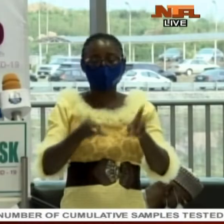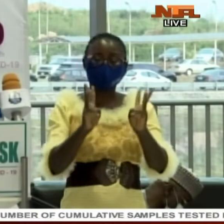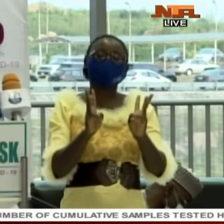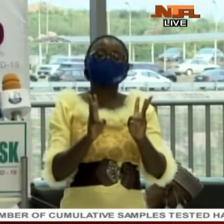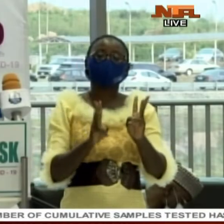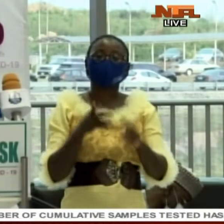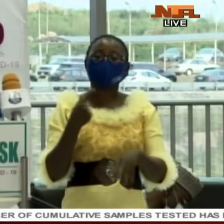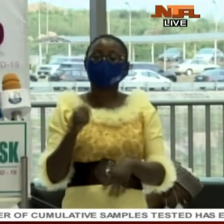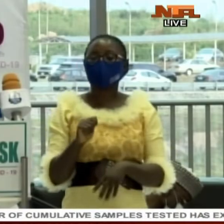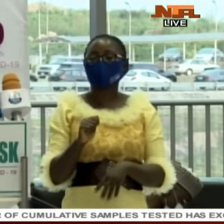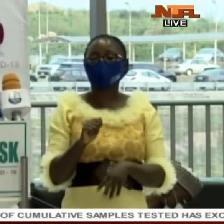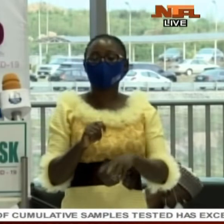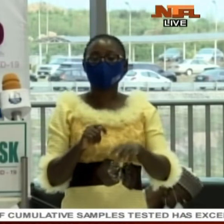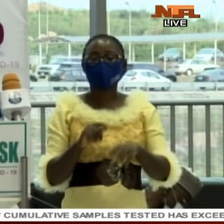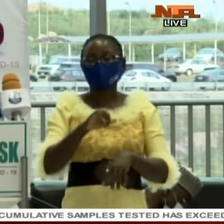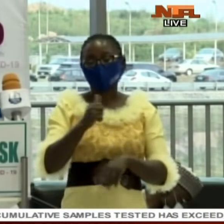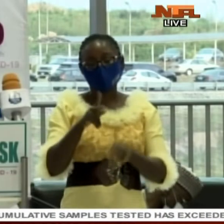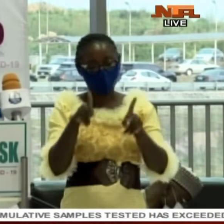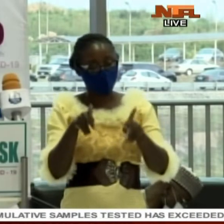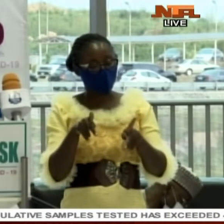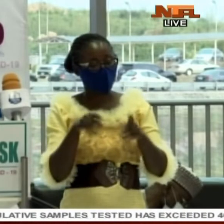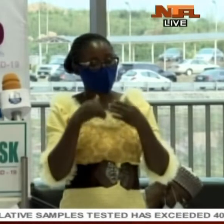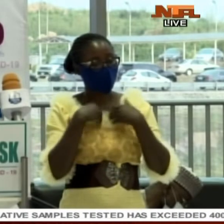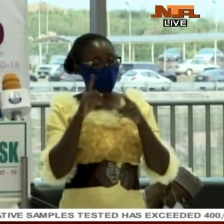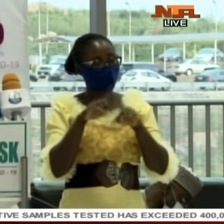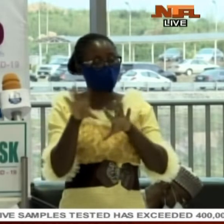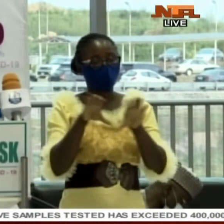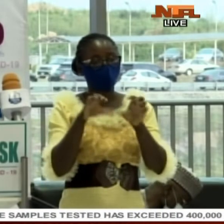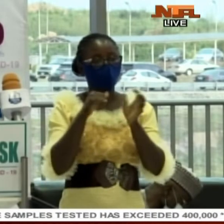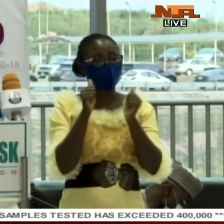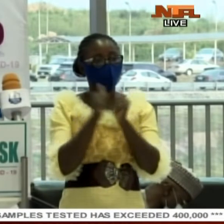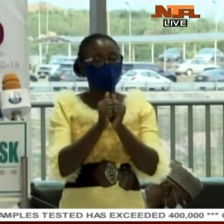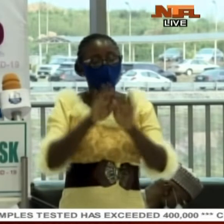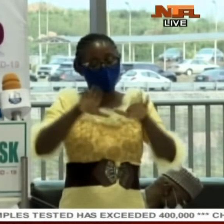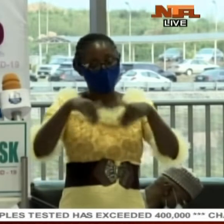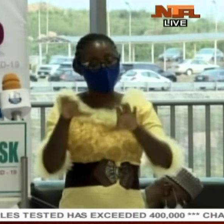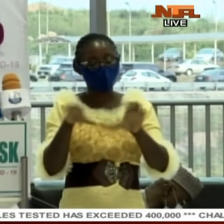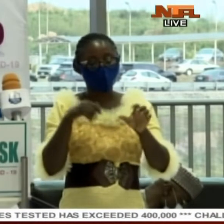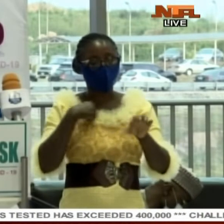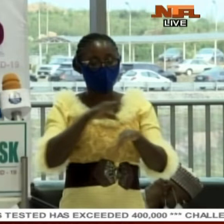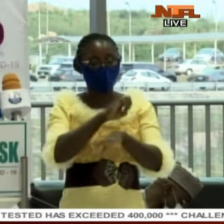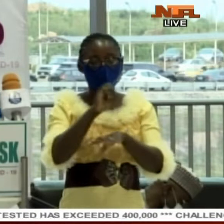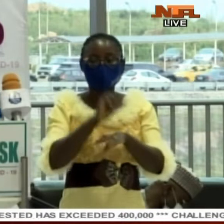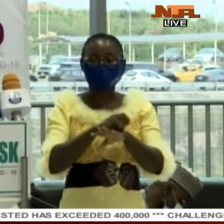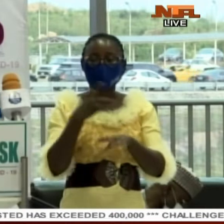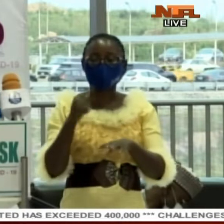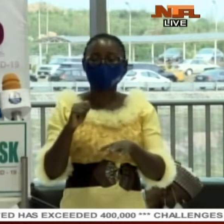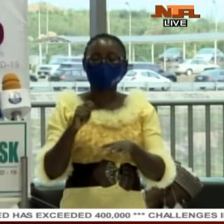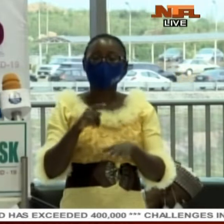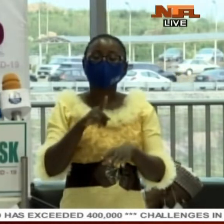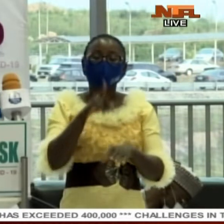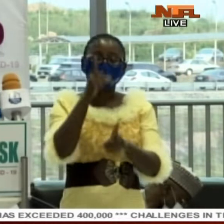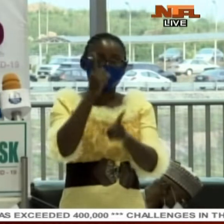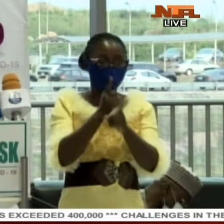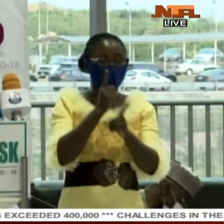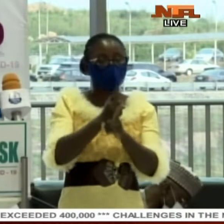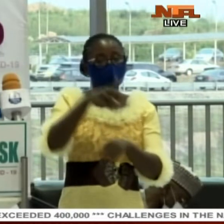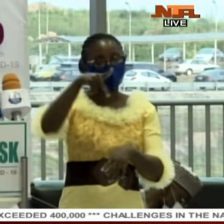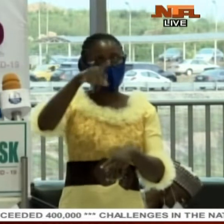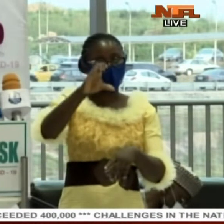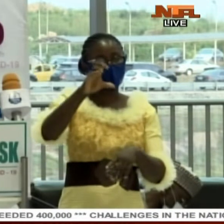The other question, I think, has to do with how do we establish the genuineness of COVID PCR